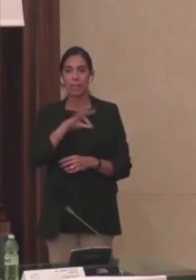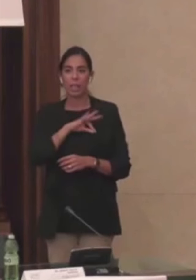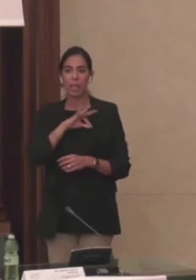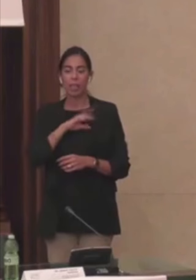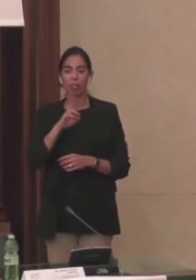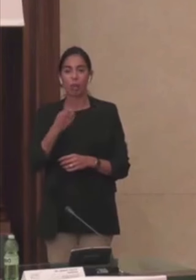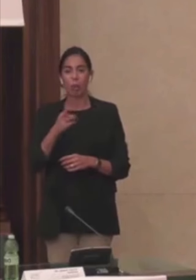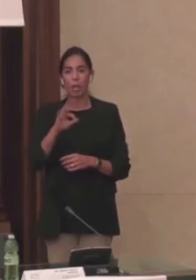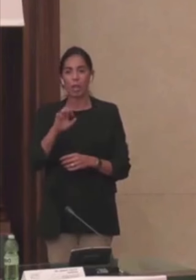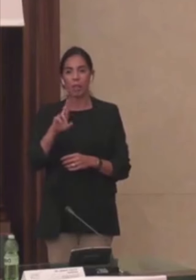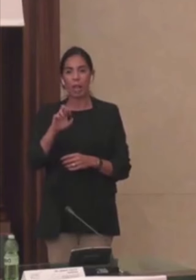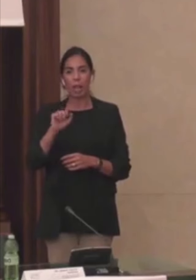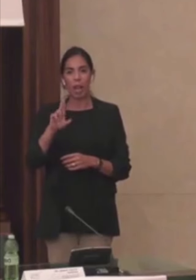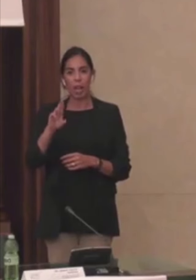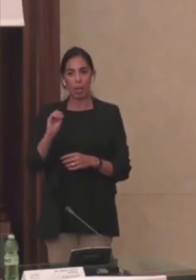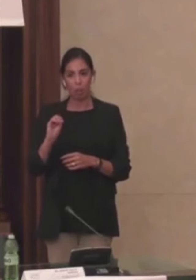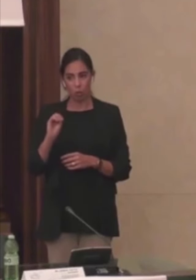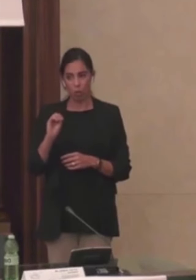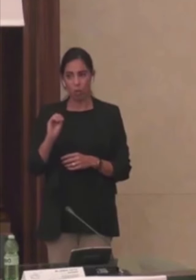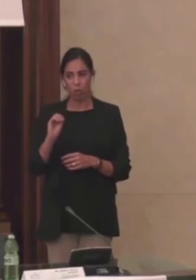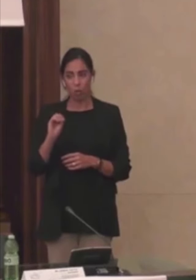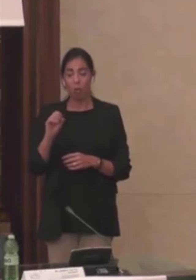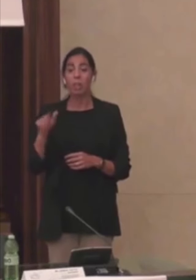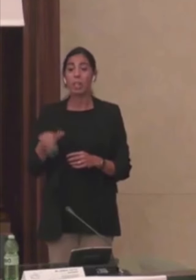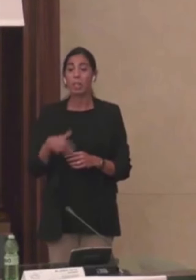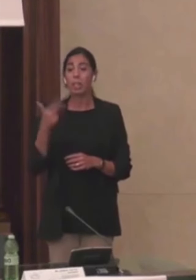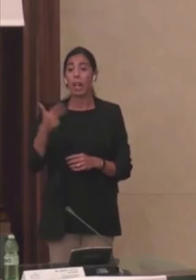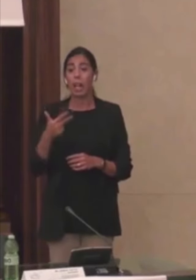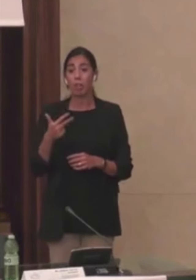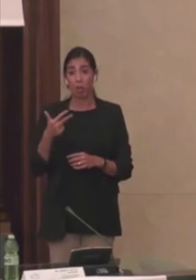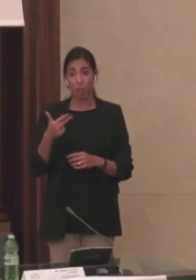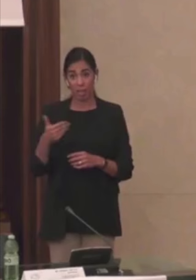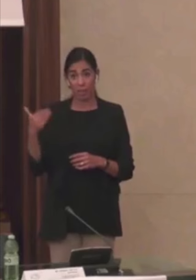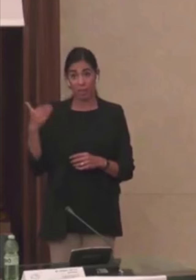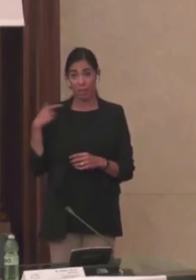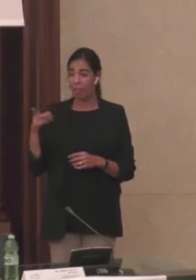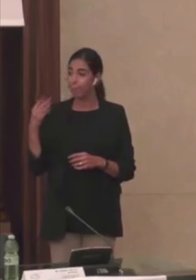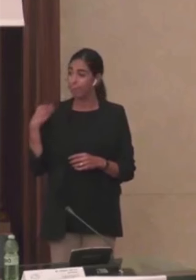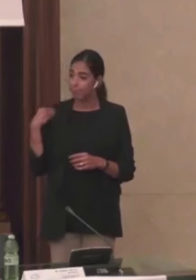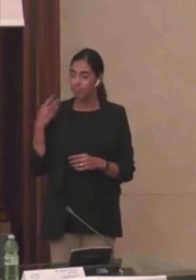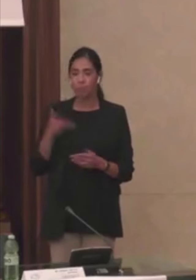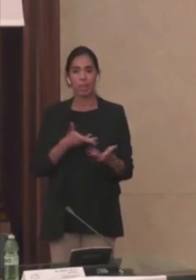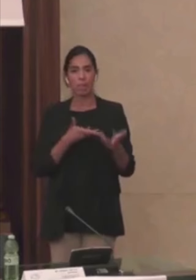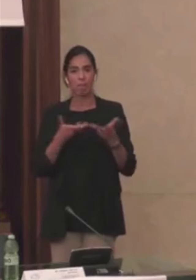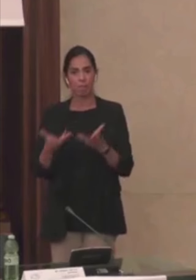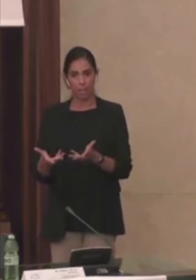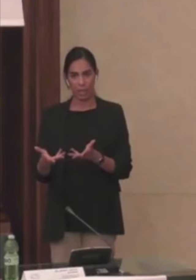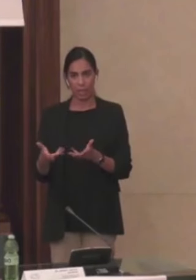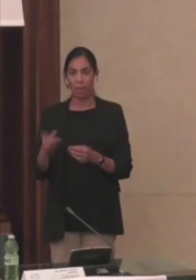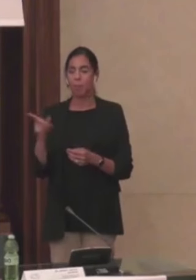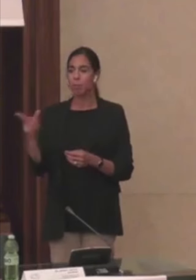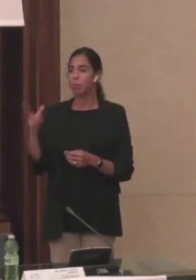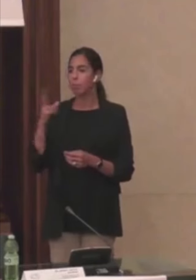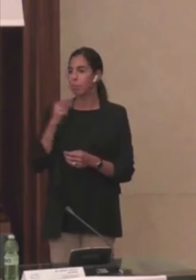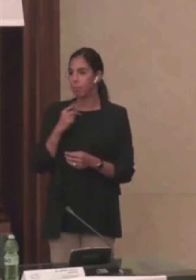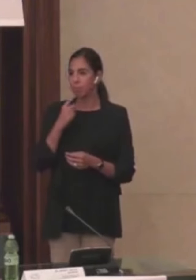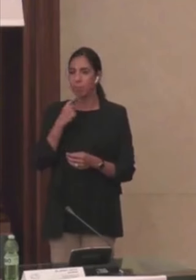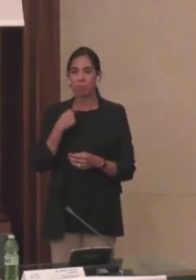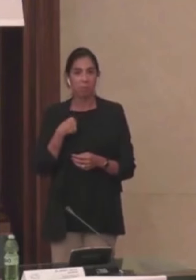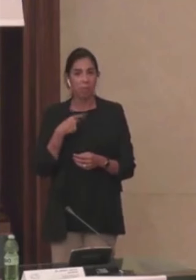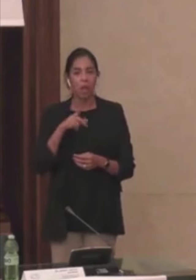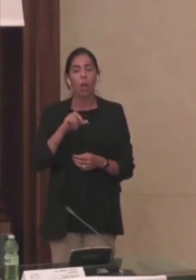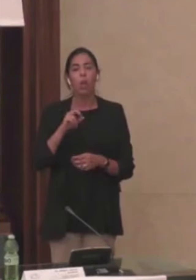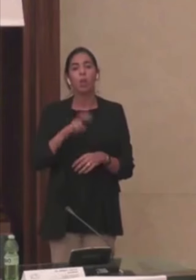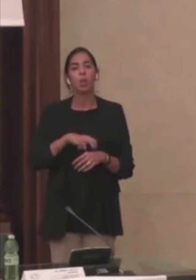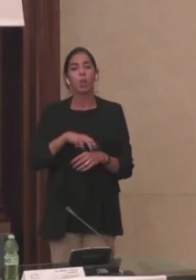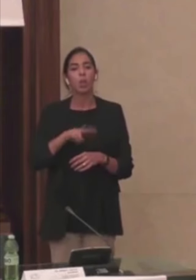Ferraro, who invited me here 3 days ago, saying, Dr. Villa,